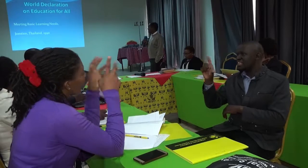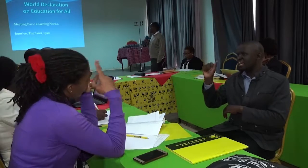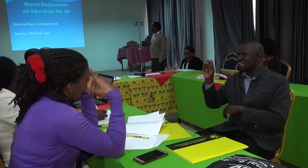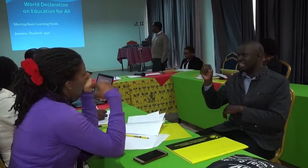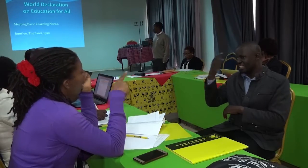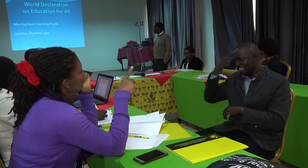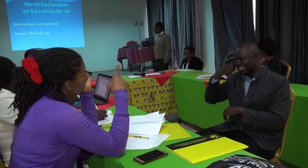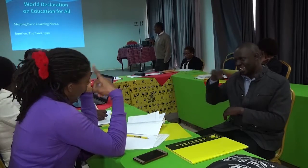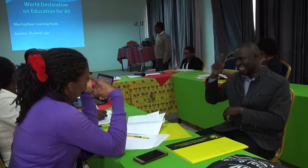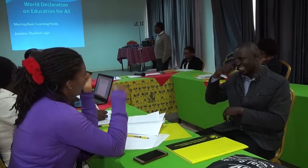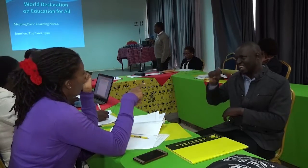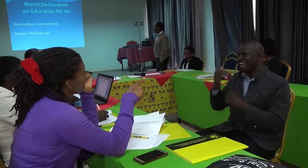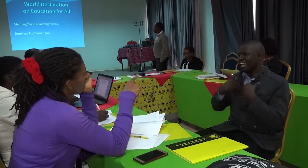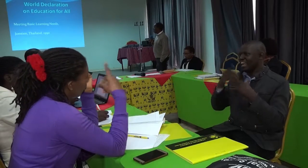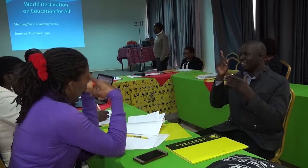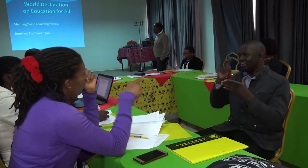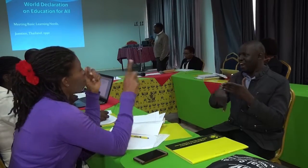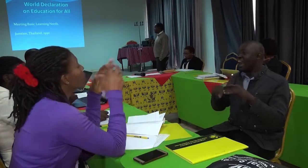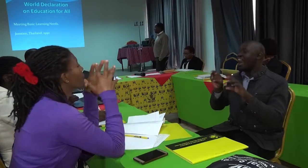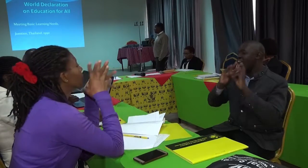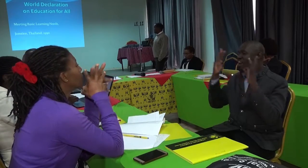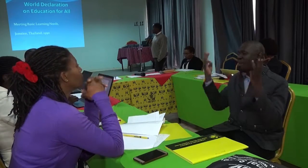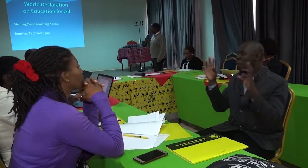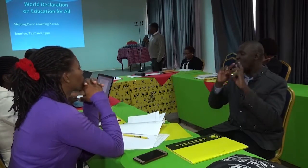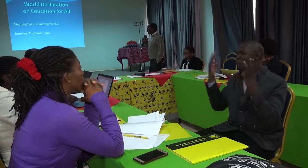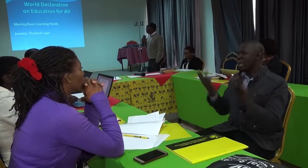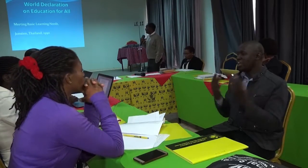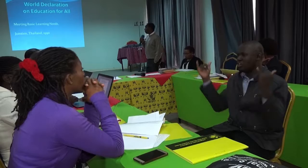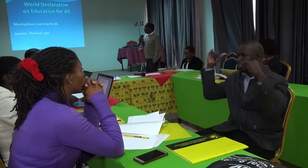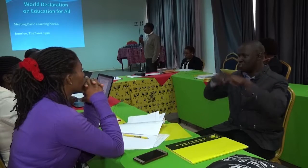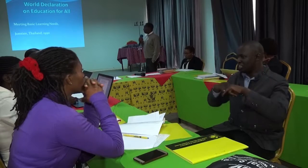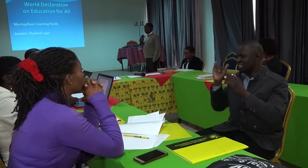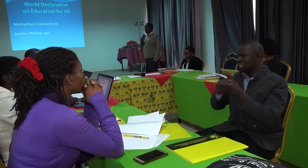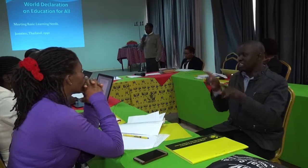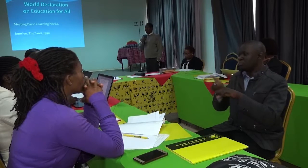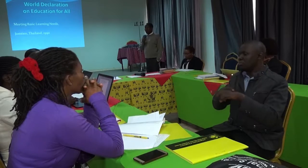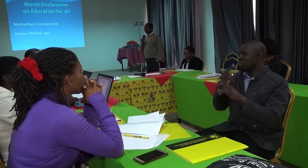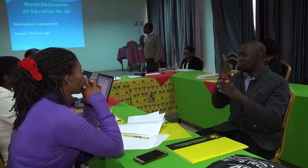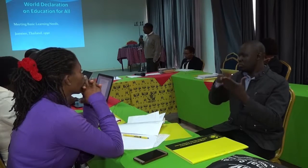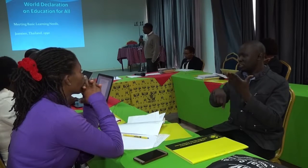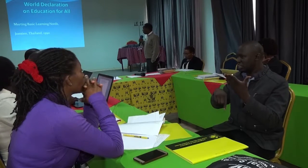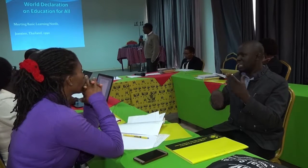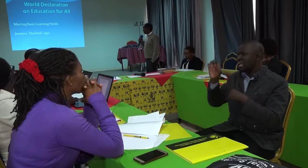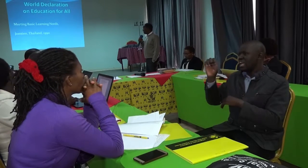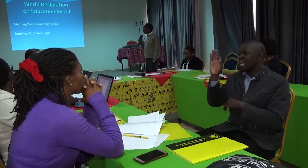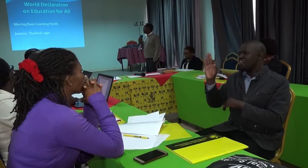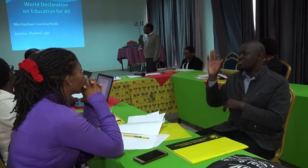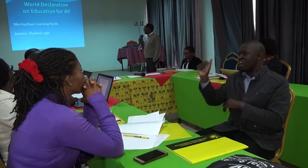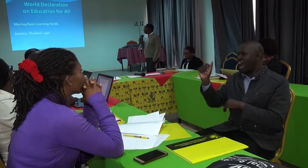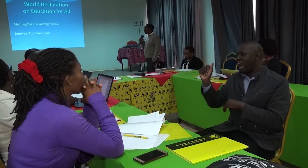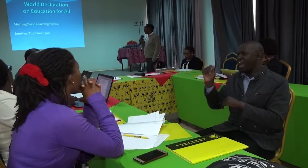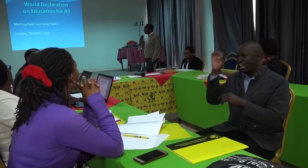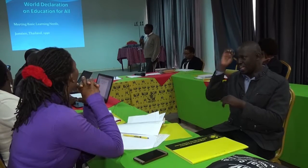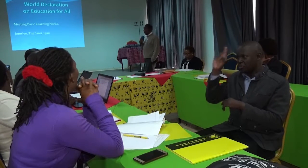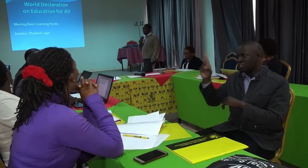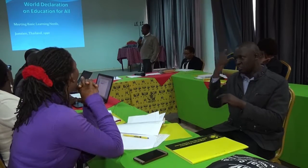Conference, which was nicknamed World Declaration on Education for All. That was the report that came